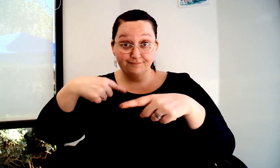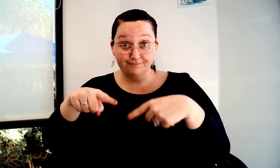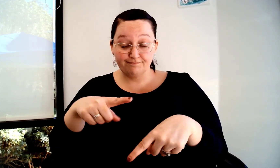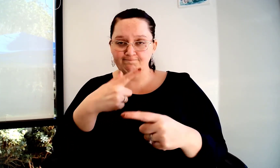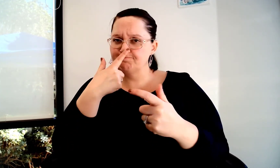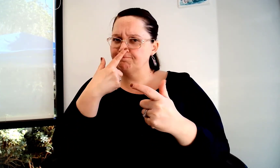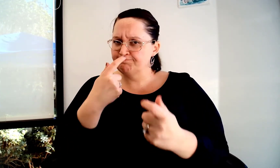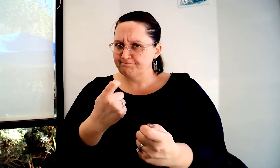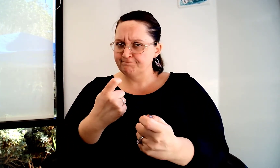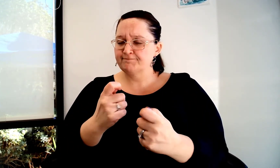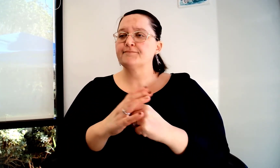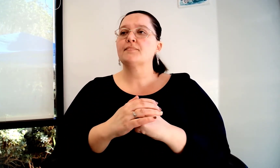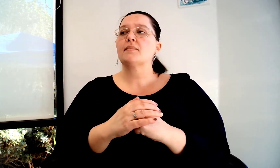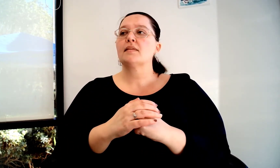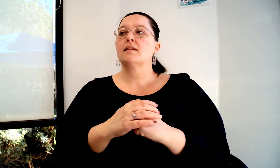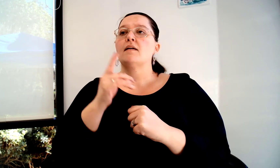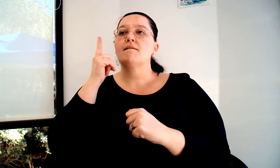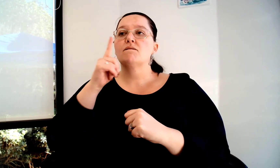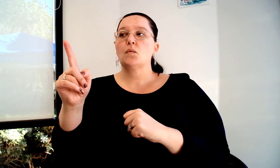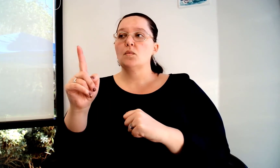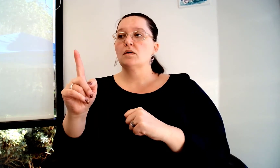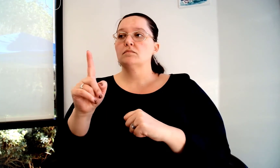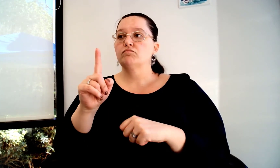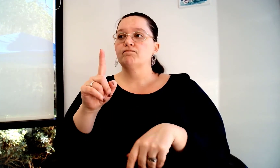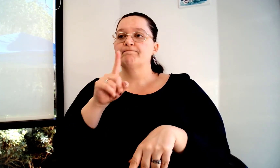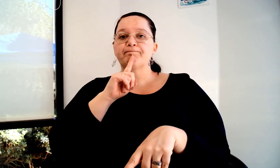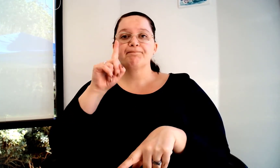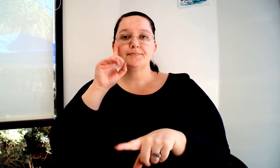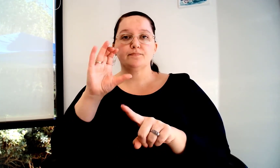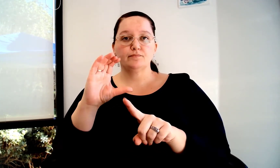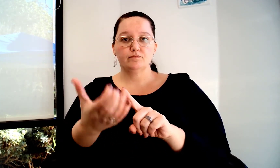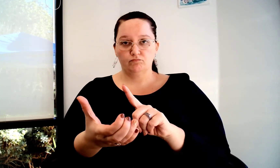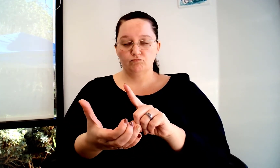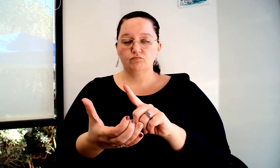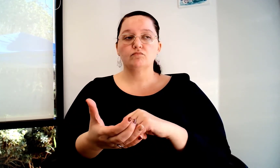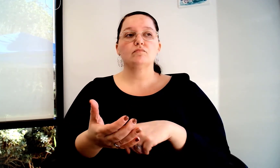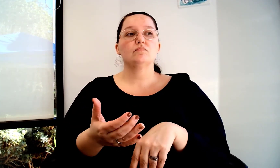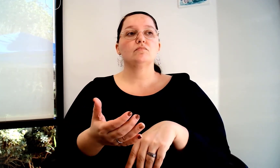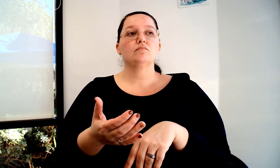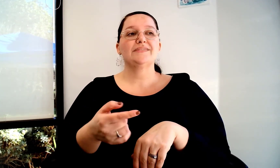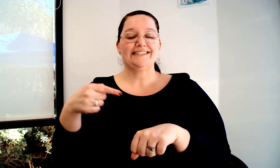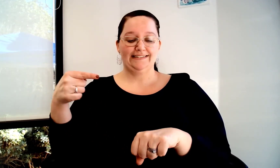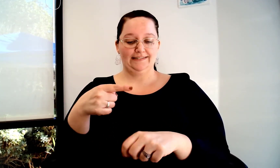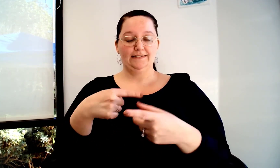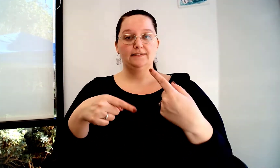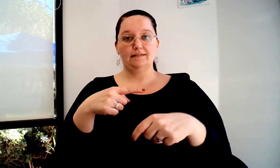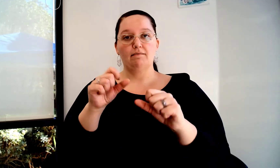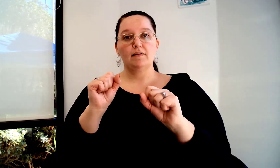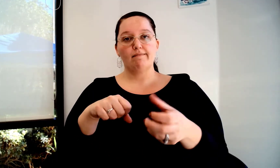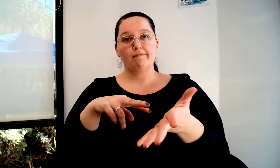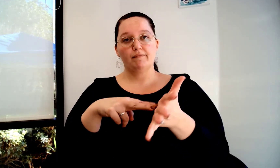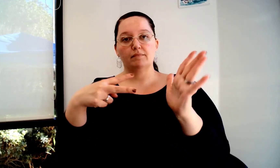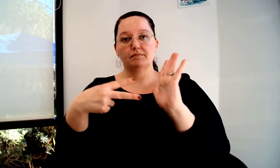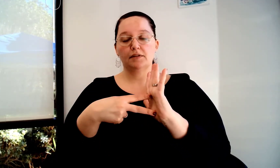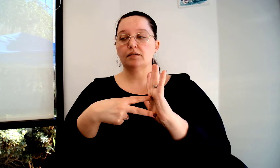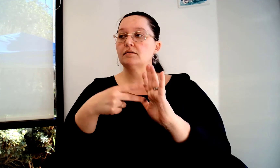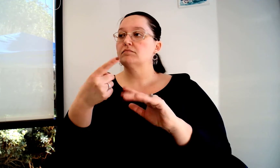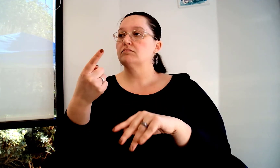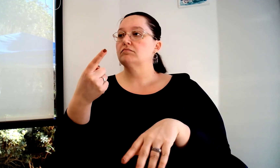Another use in ASL for the sign touch is quite interesting. In deaf culture,